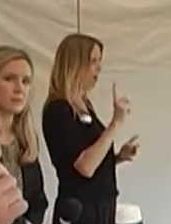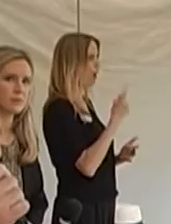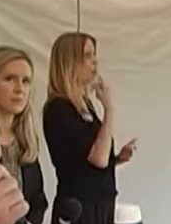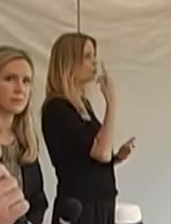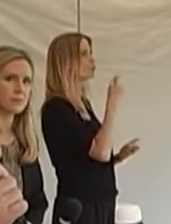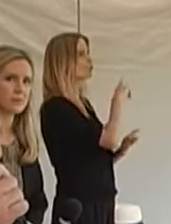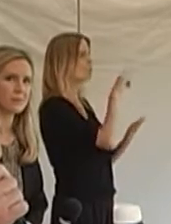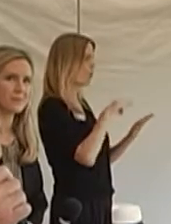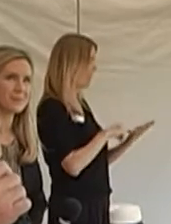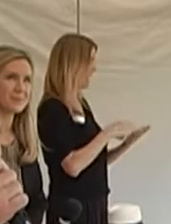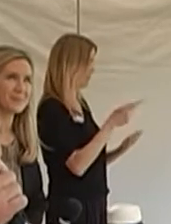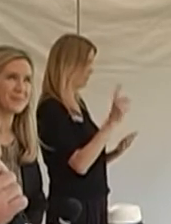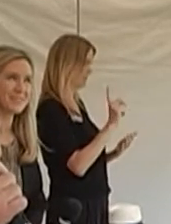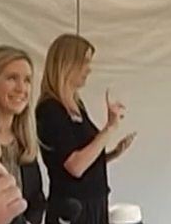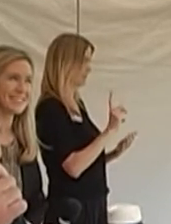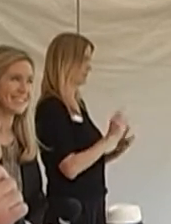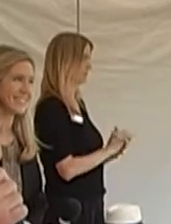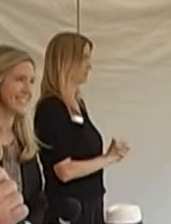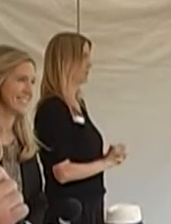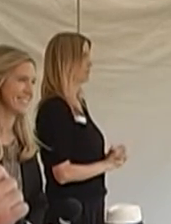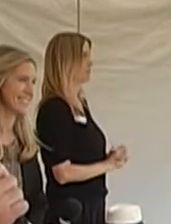of the problems is that